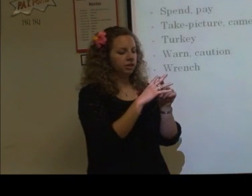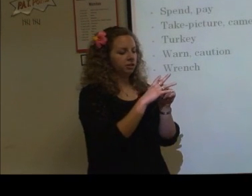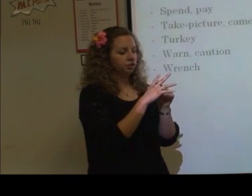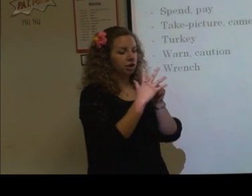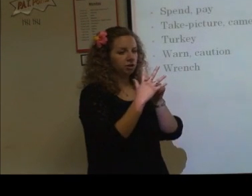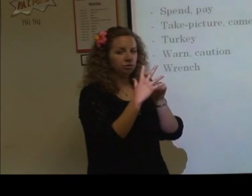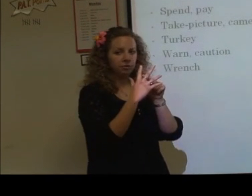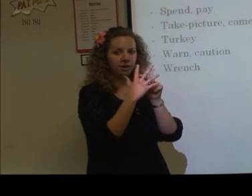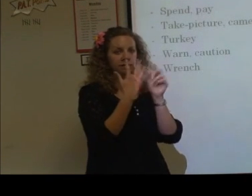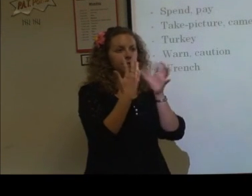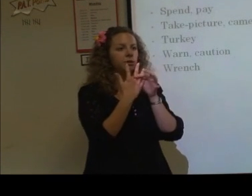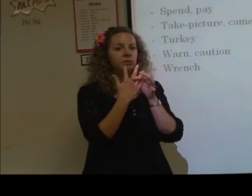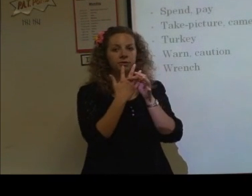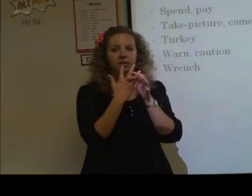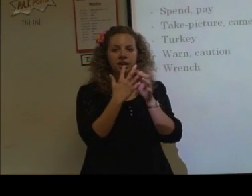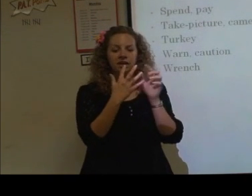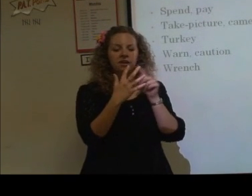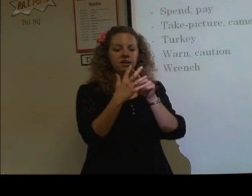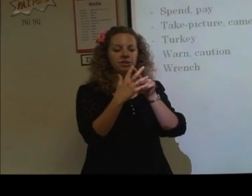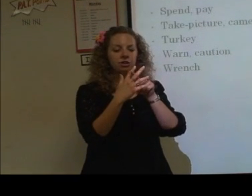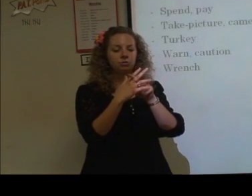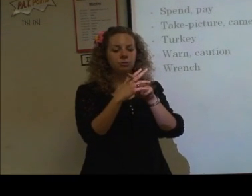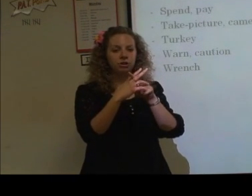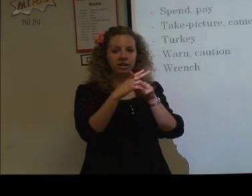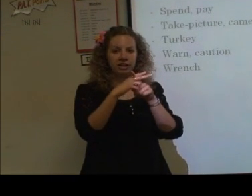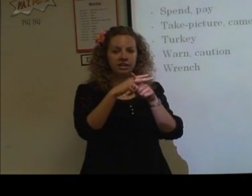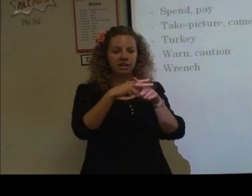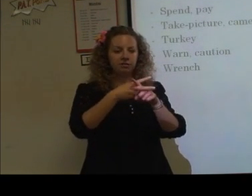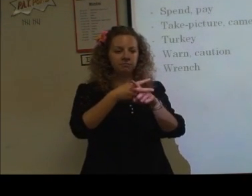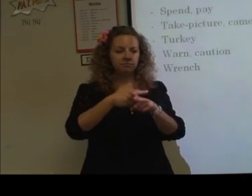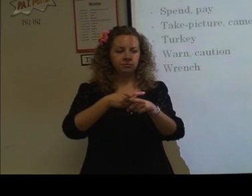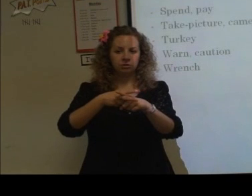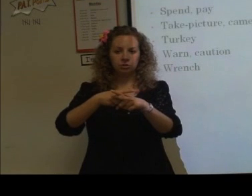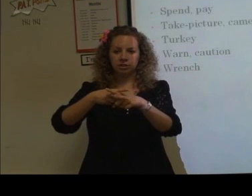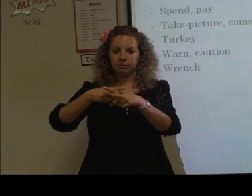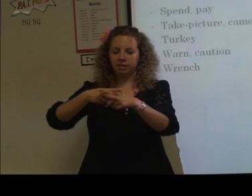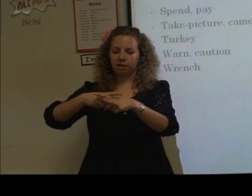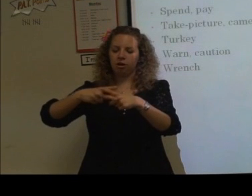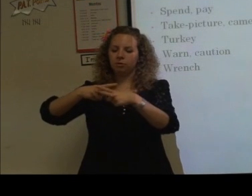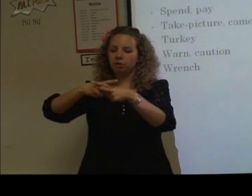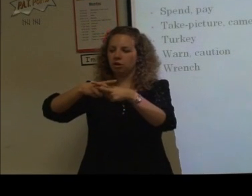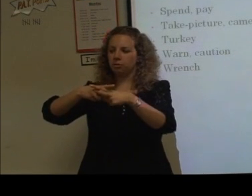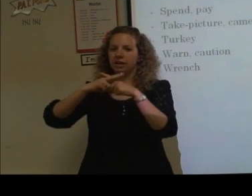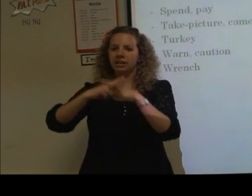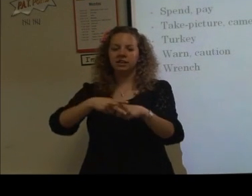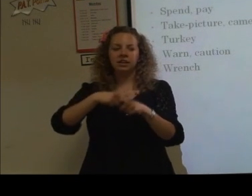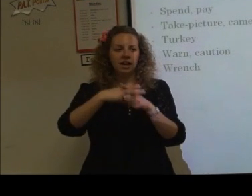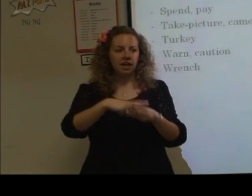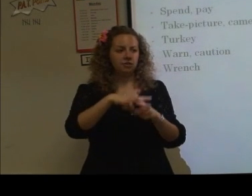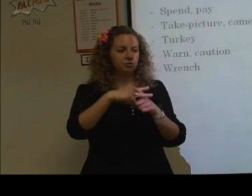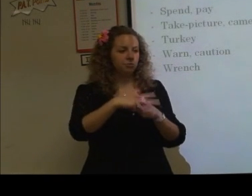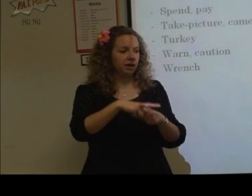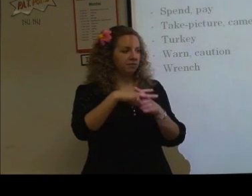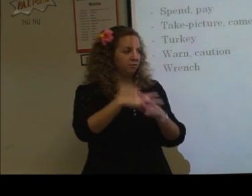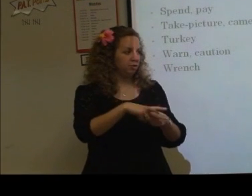between your knuckles, right here, like where my ring's at. Then you would put your hand here. So this could be like almost all the way in, and then do it back and forth